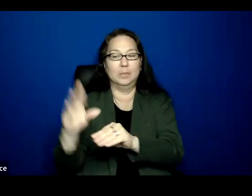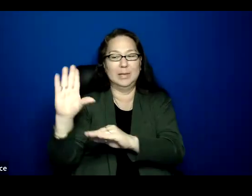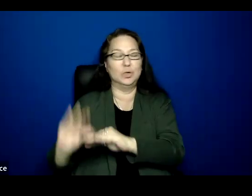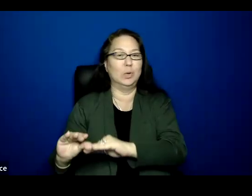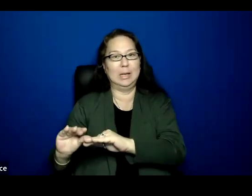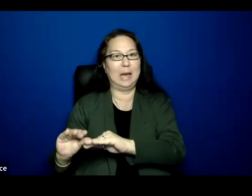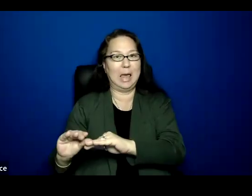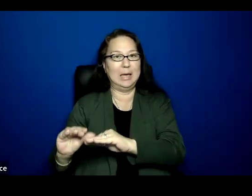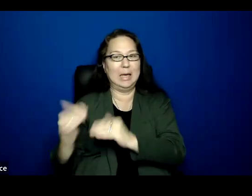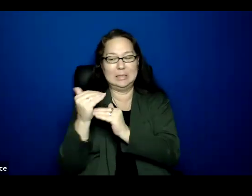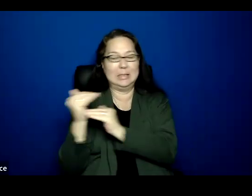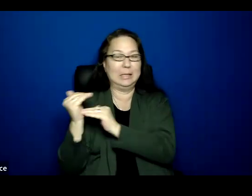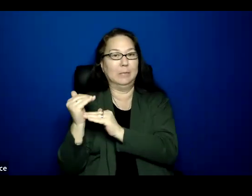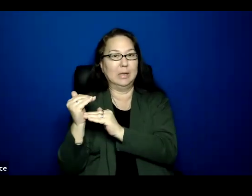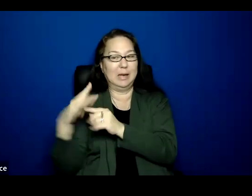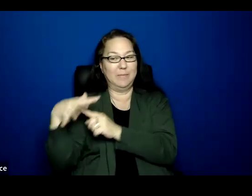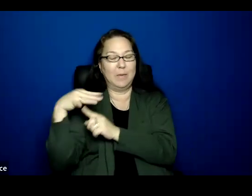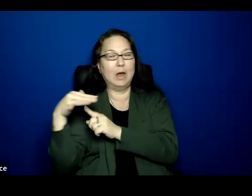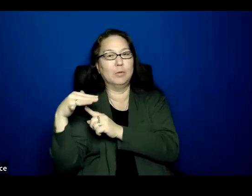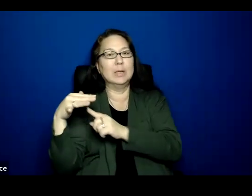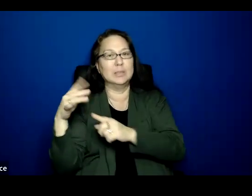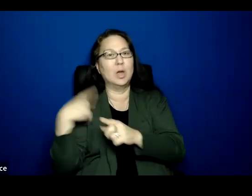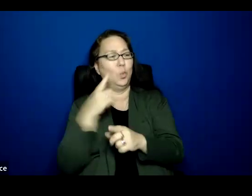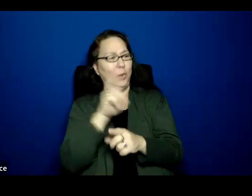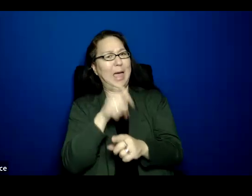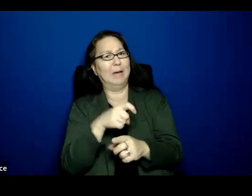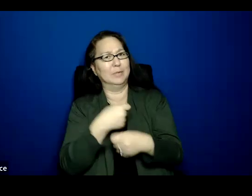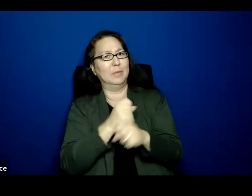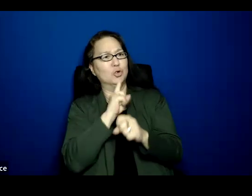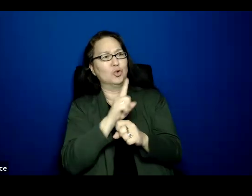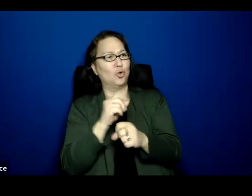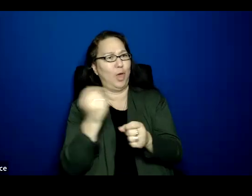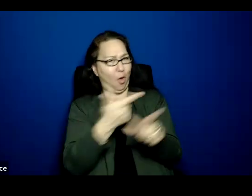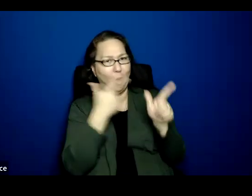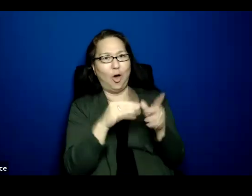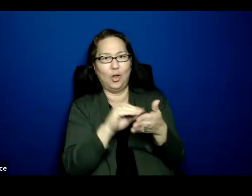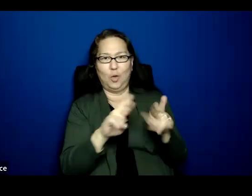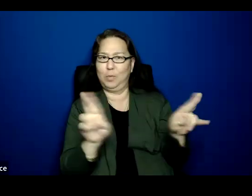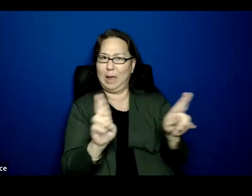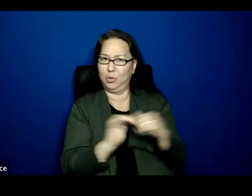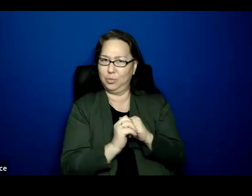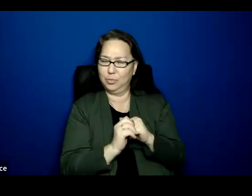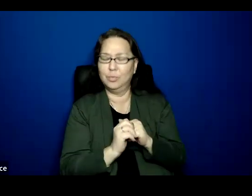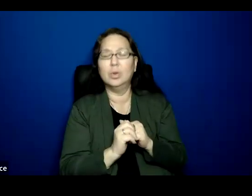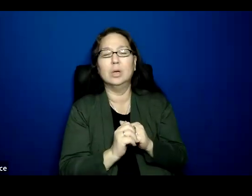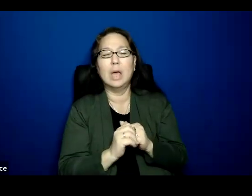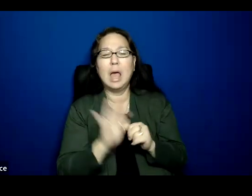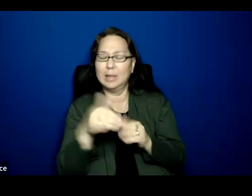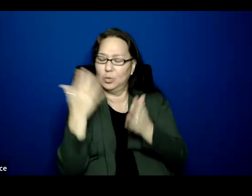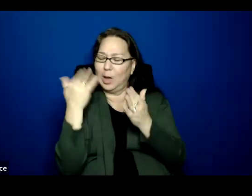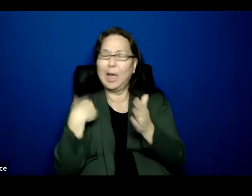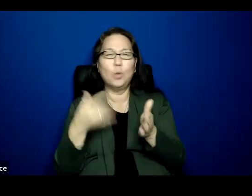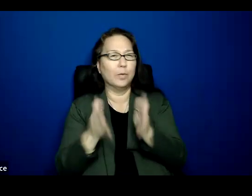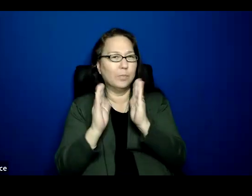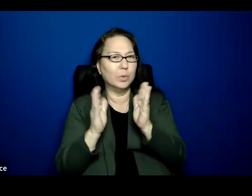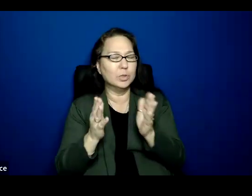educate them. And our focus, and I think my colleague had talked about literacy and reading, and that's why we're focusing so much in the